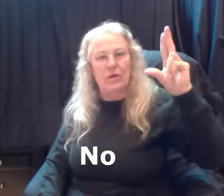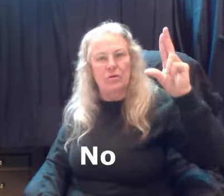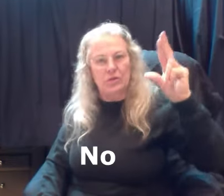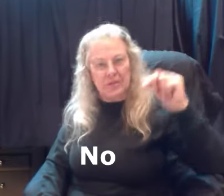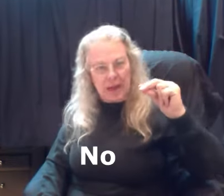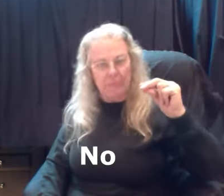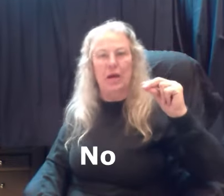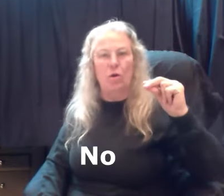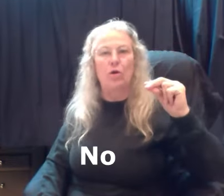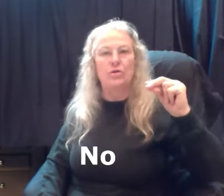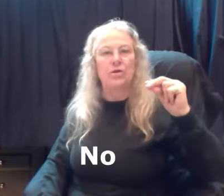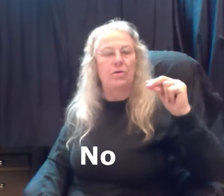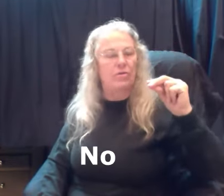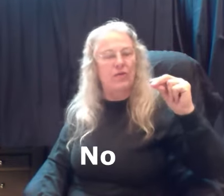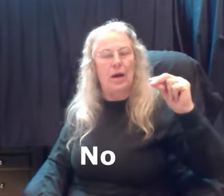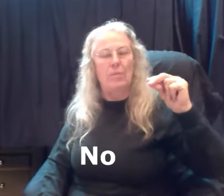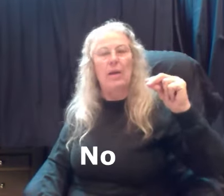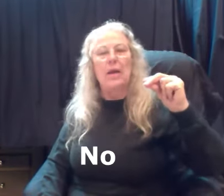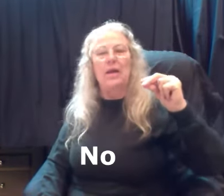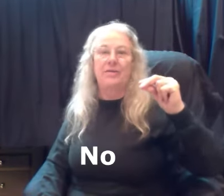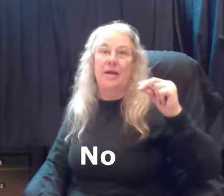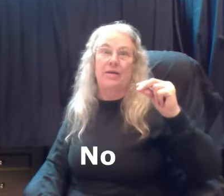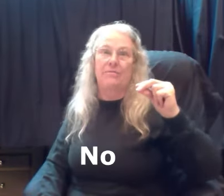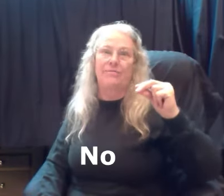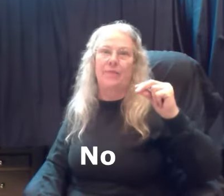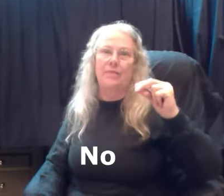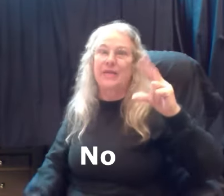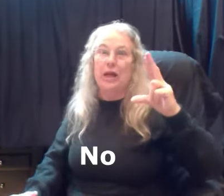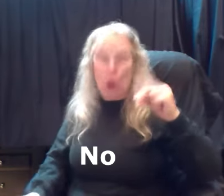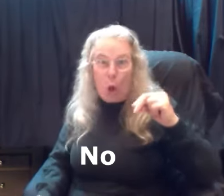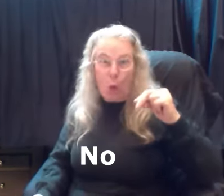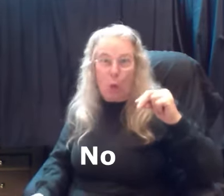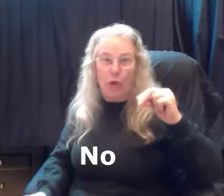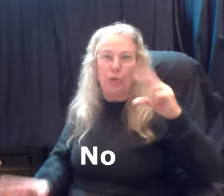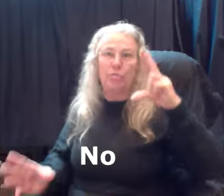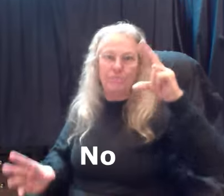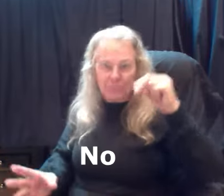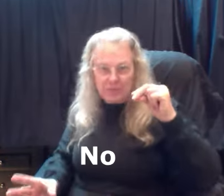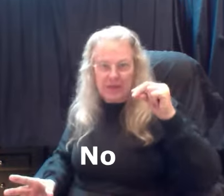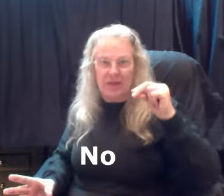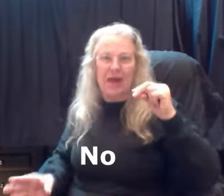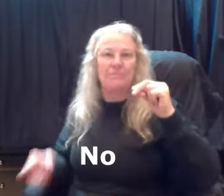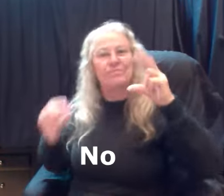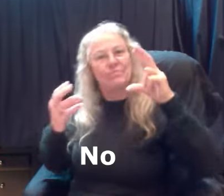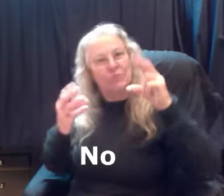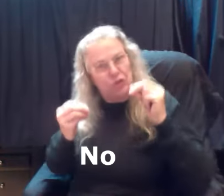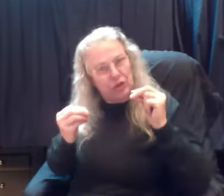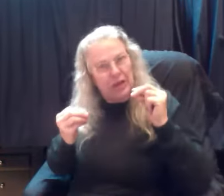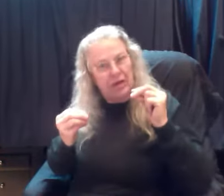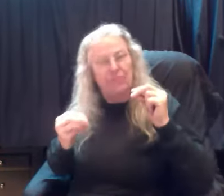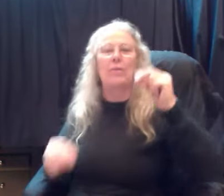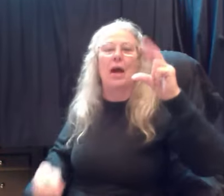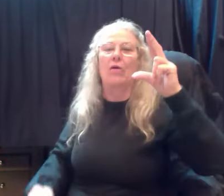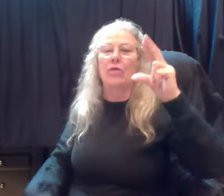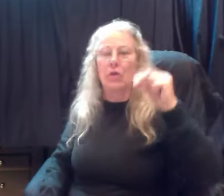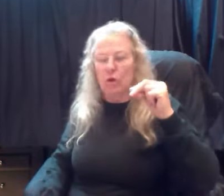snap down onto your thumb. It's like mom saying, no, you see that shutting of the mouth. No.